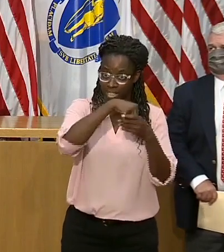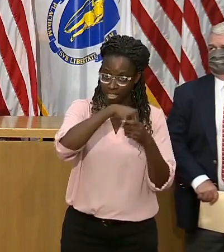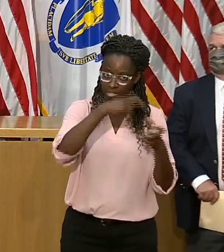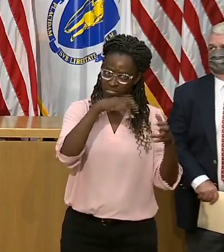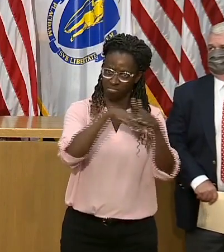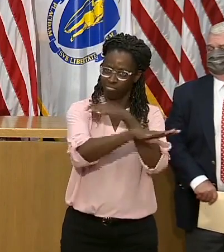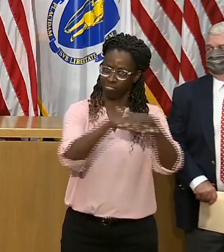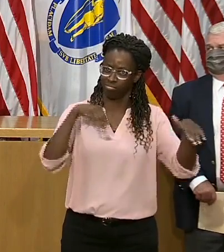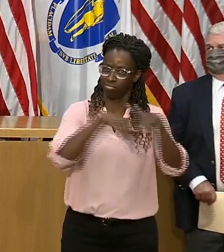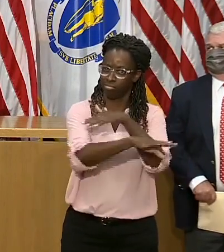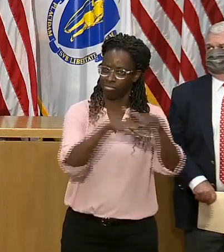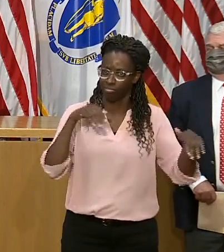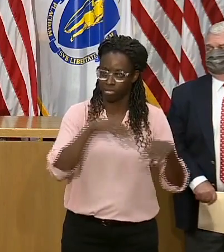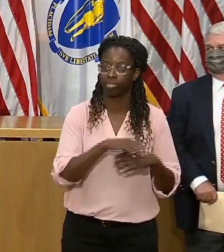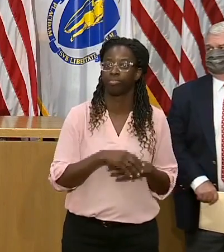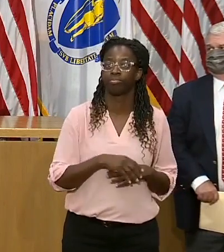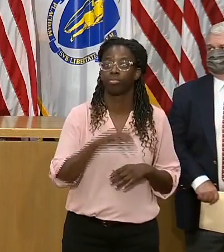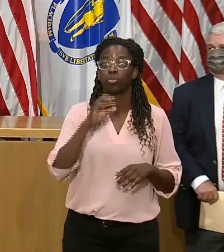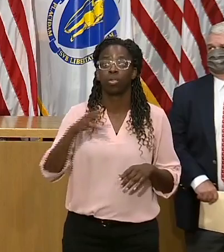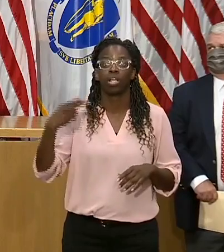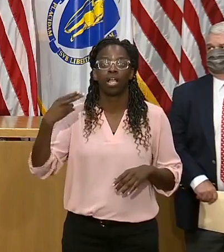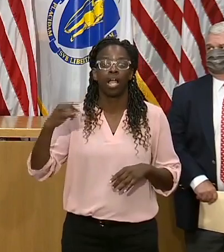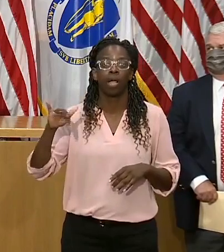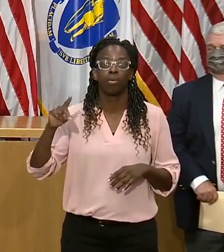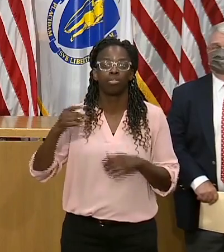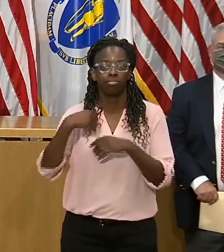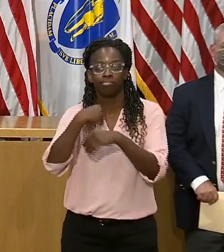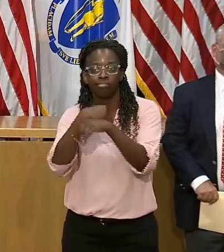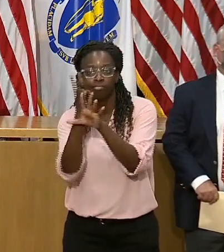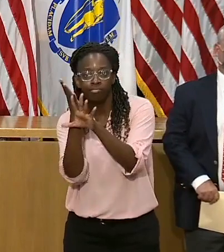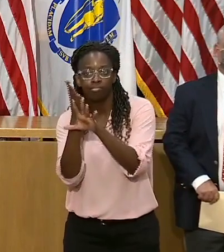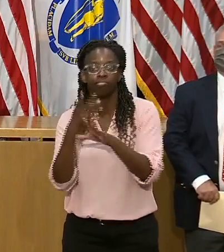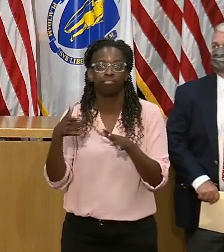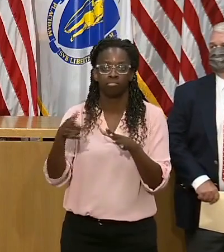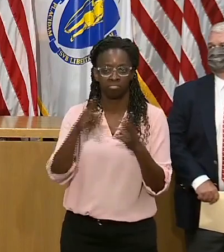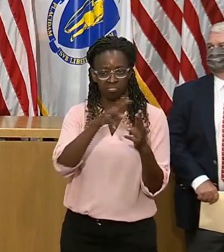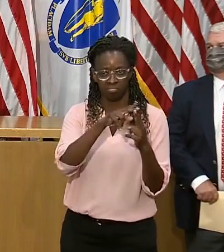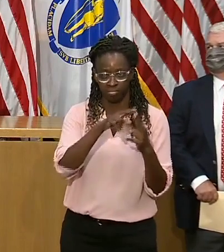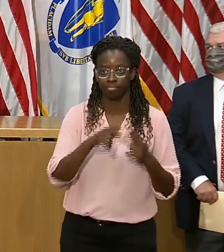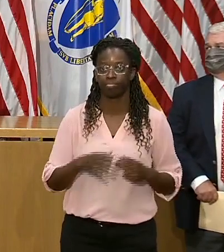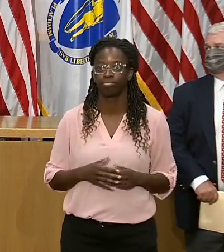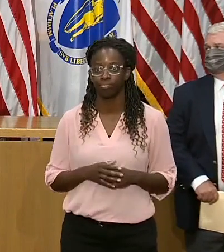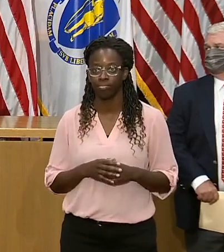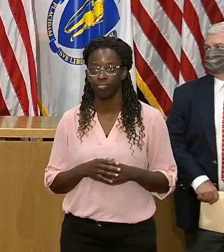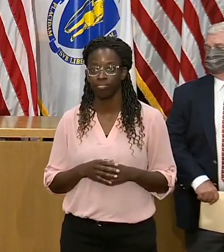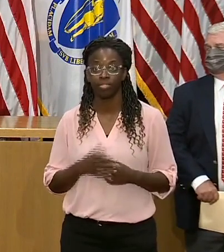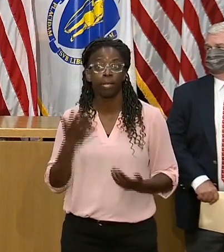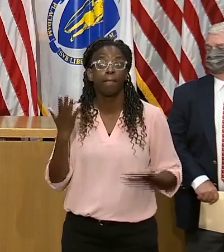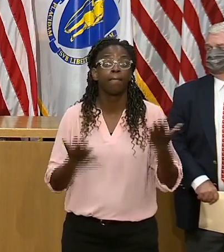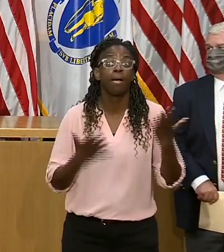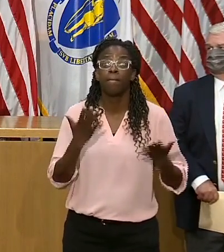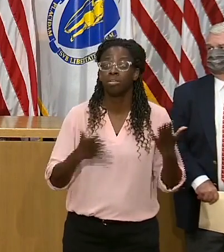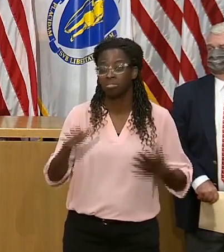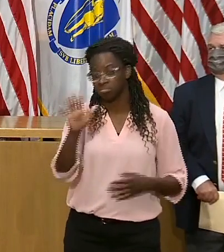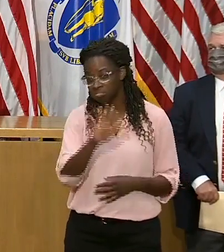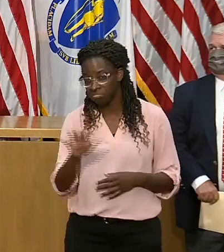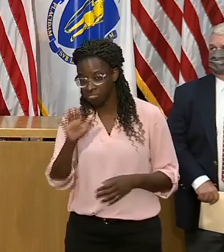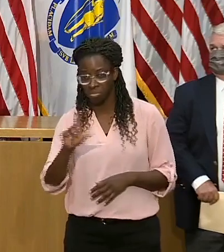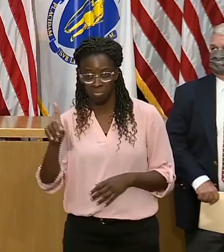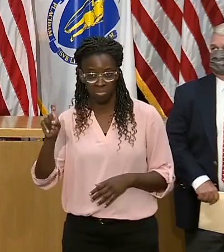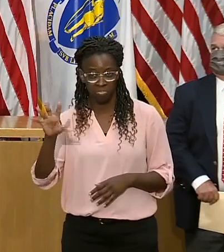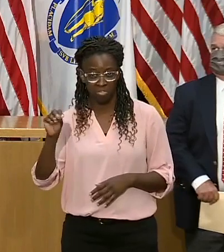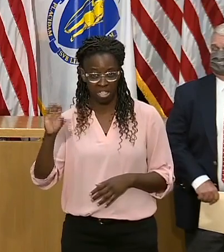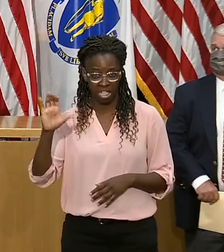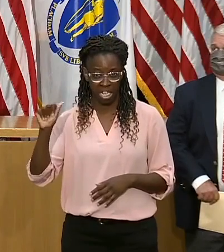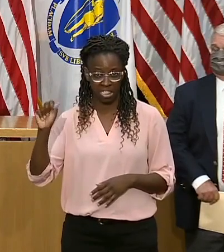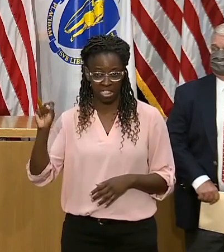for a couple of months, and we have 150, 160 cases out of a denominator that's in